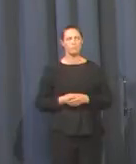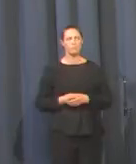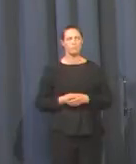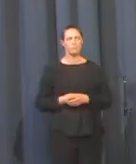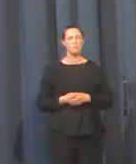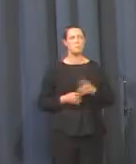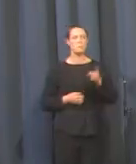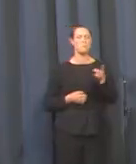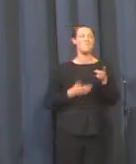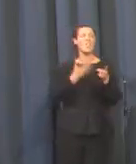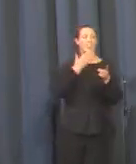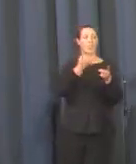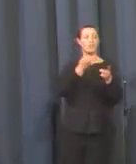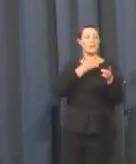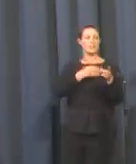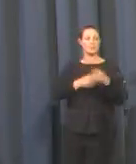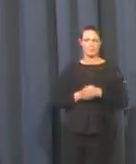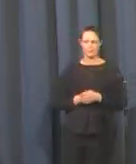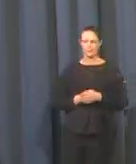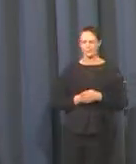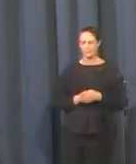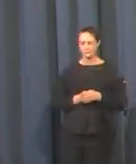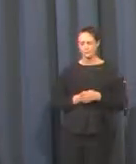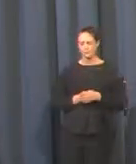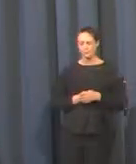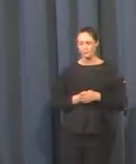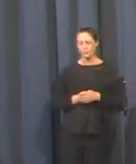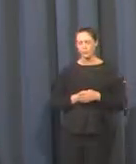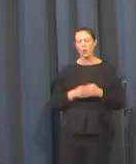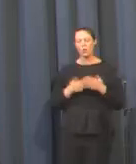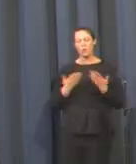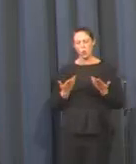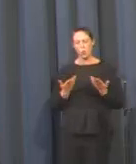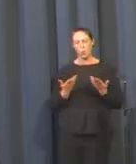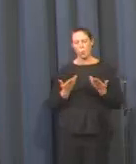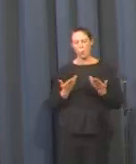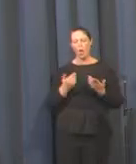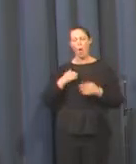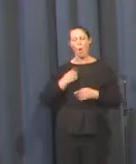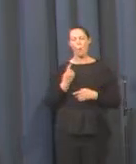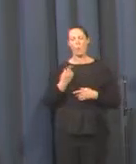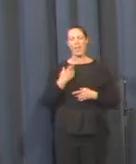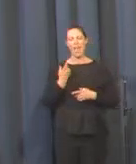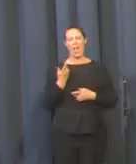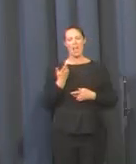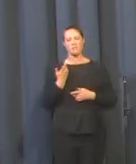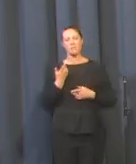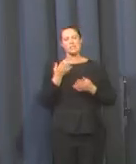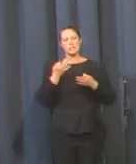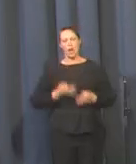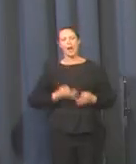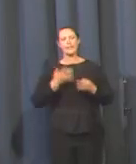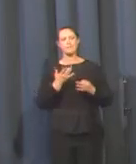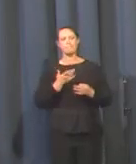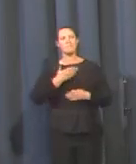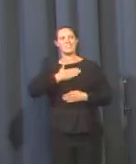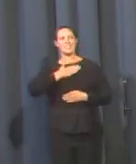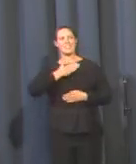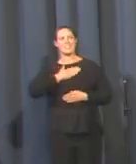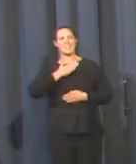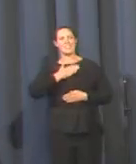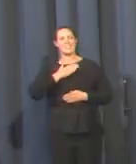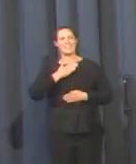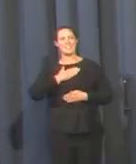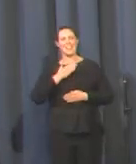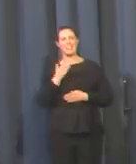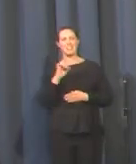Okay, thanks for that question. So listen, we've taken a precautionary approach. As soon as we found